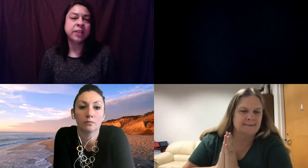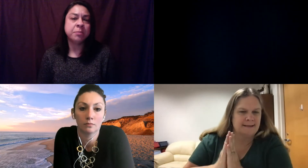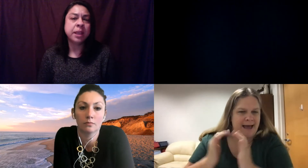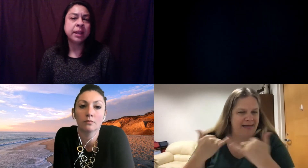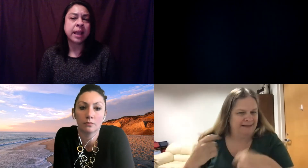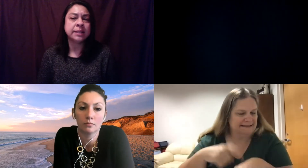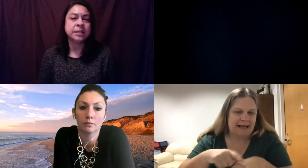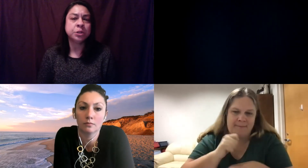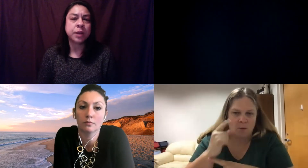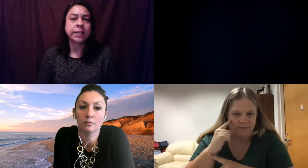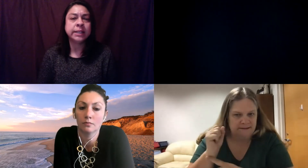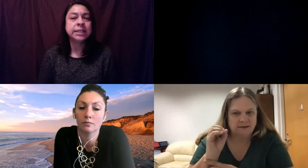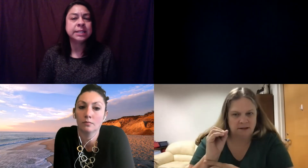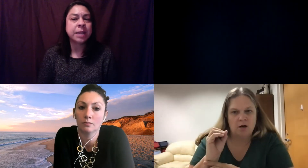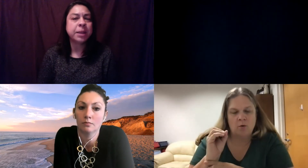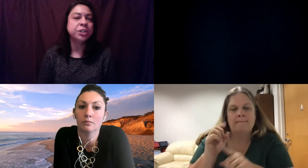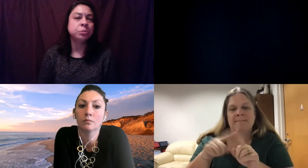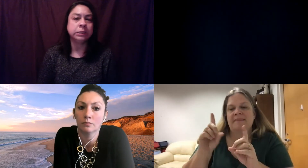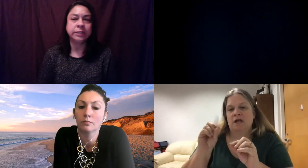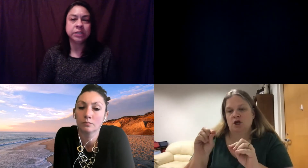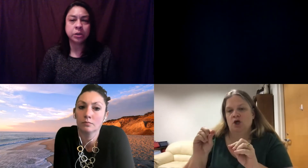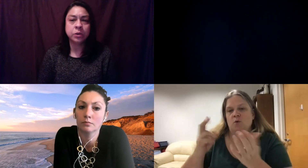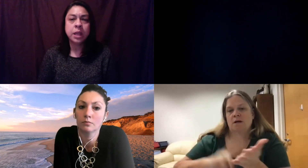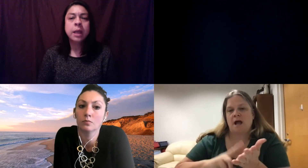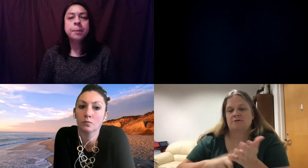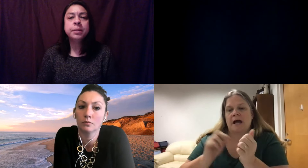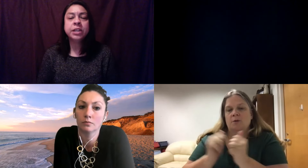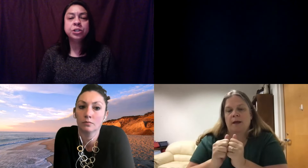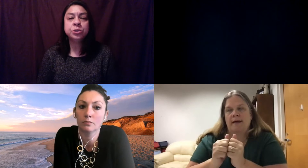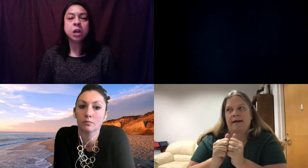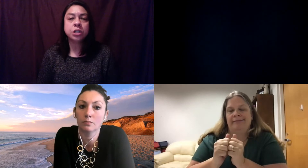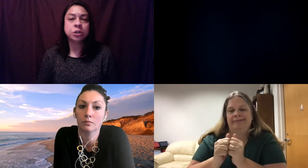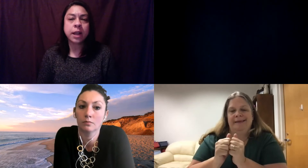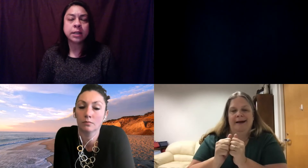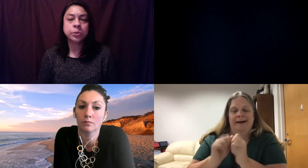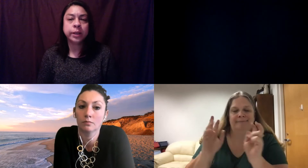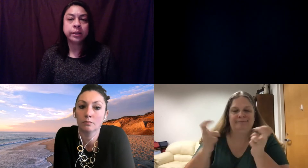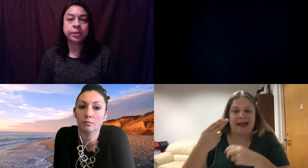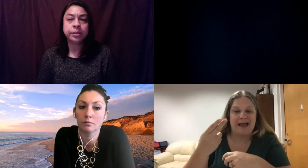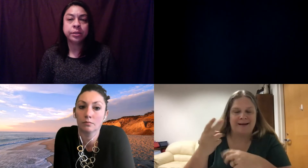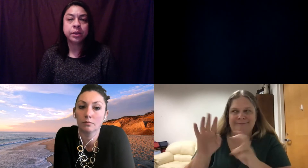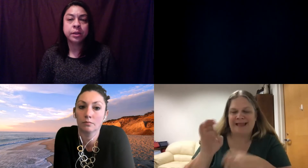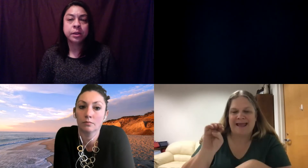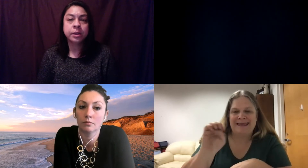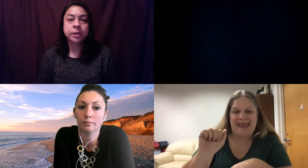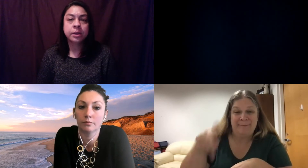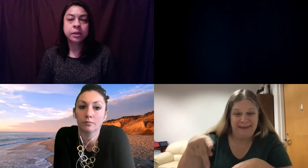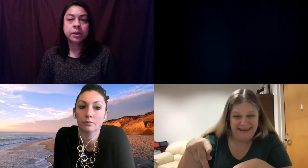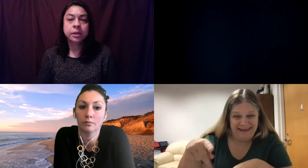out to them and ask them directly. At this time, I don't believe so, but they do contract with